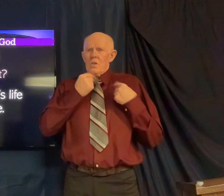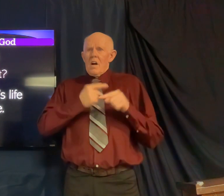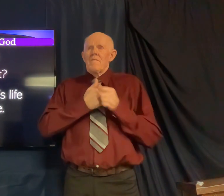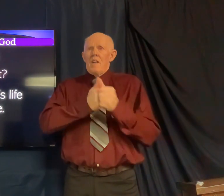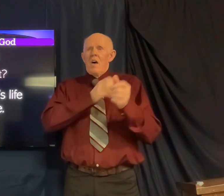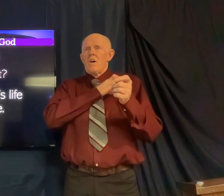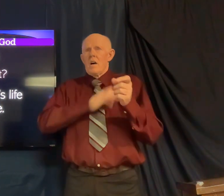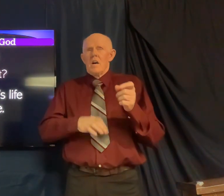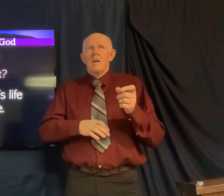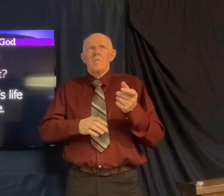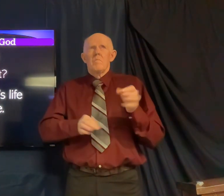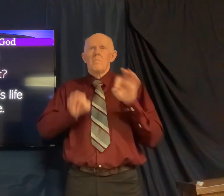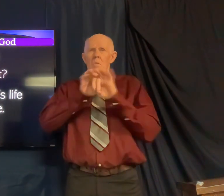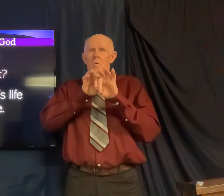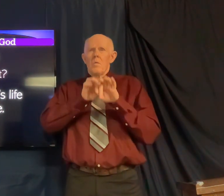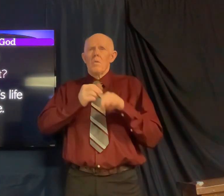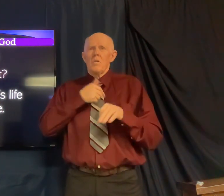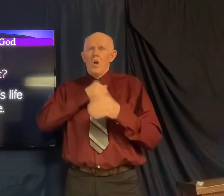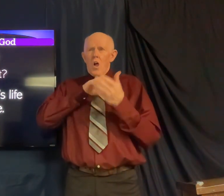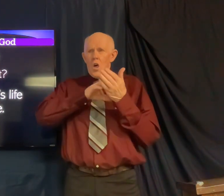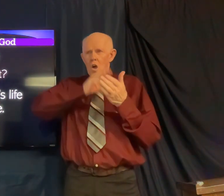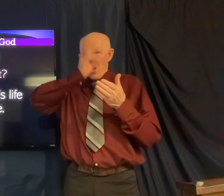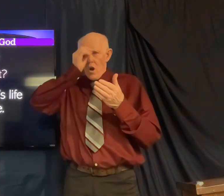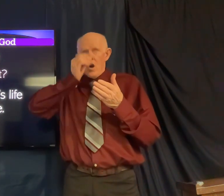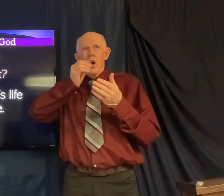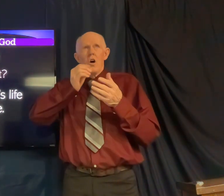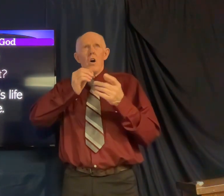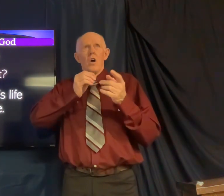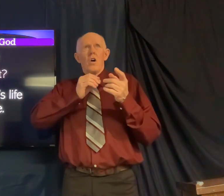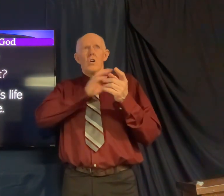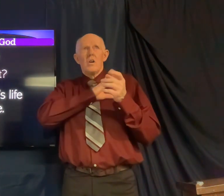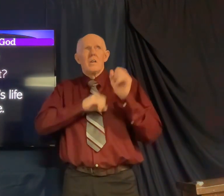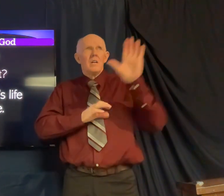We can try to follow Christ, and we can learn from Christ's life